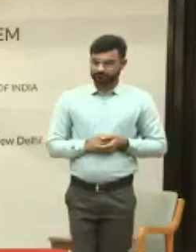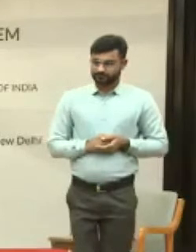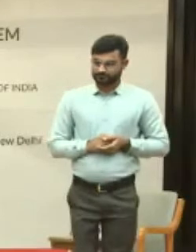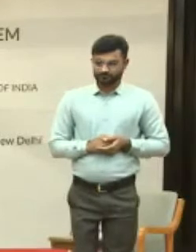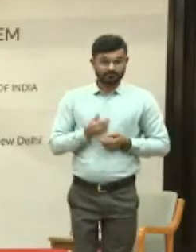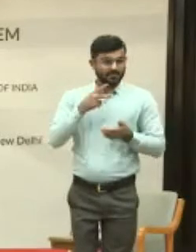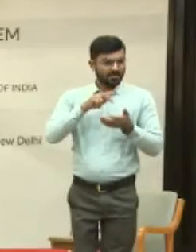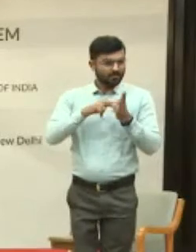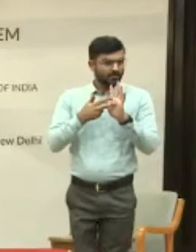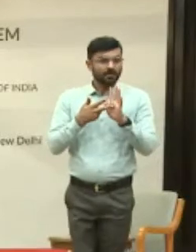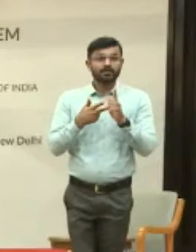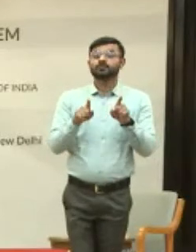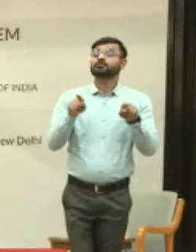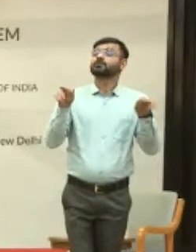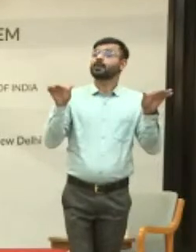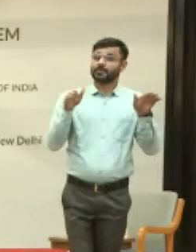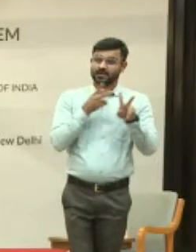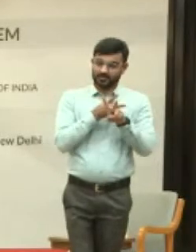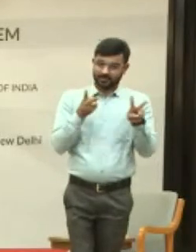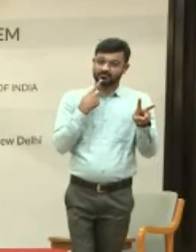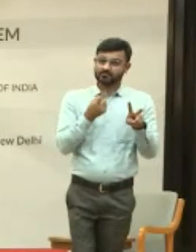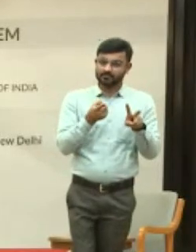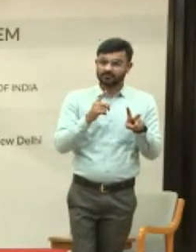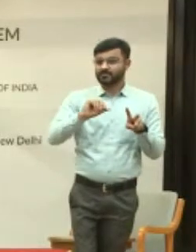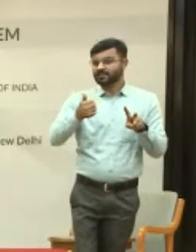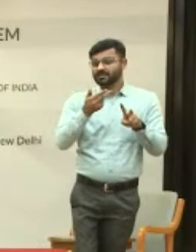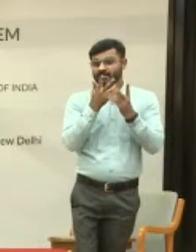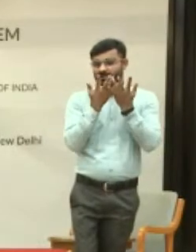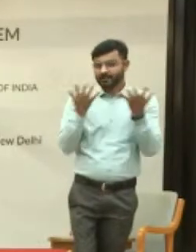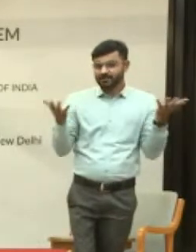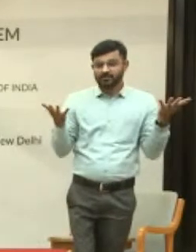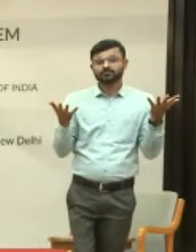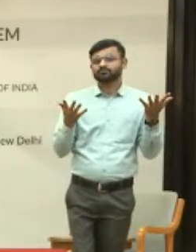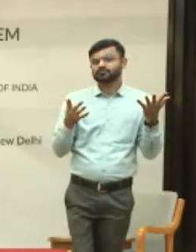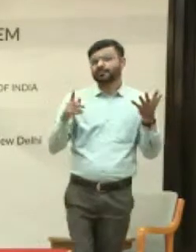I don't mean the birds. I mean the other kinds of kites.